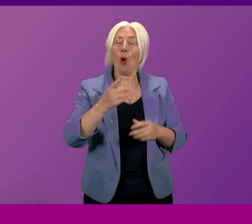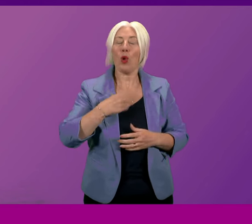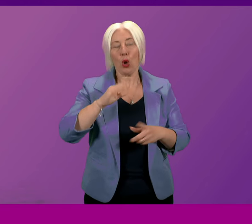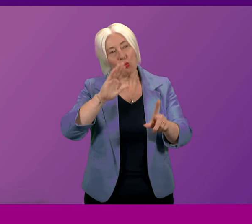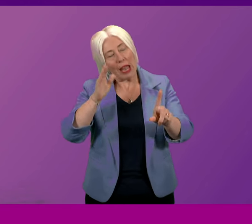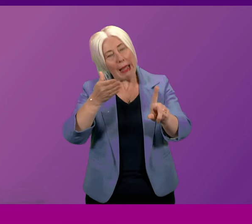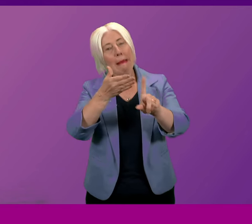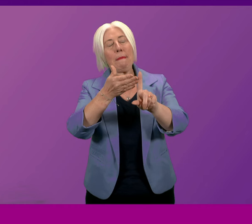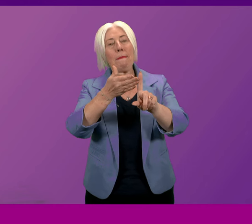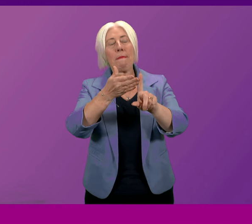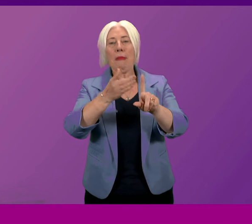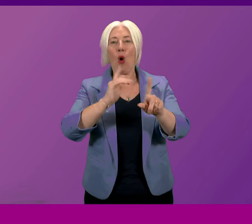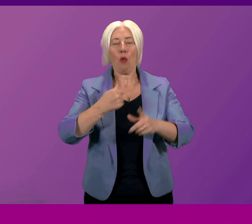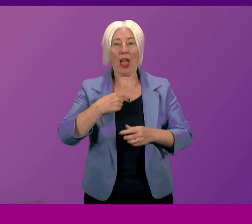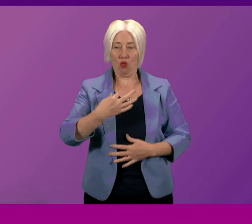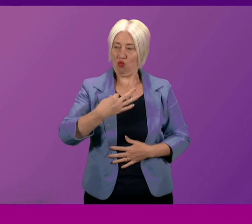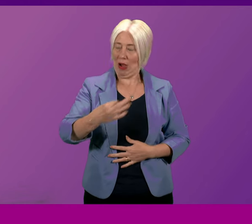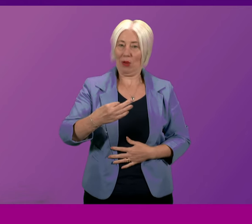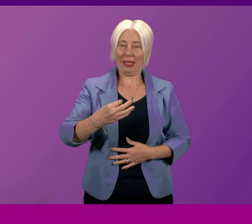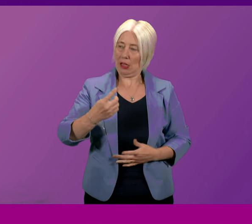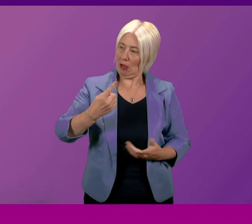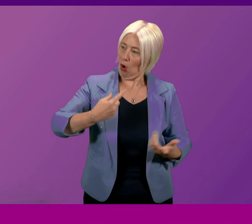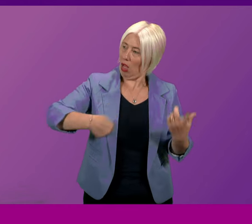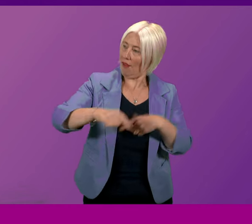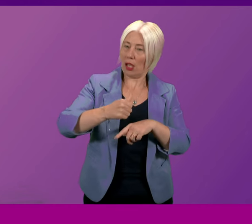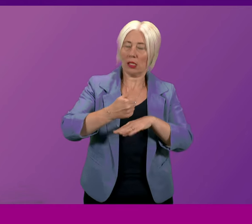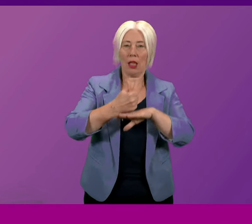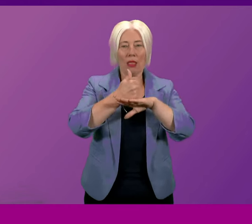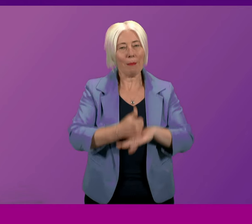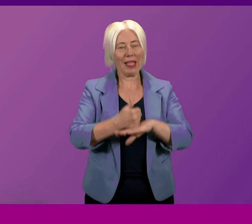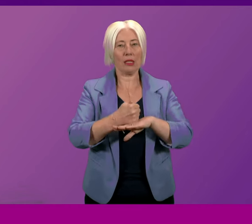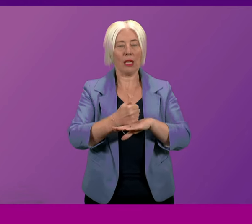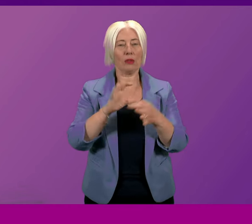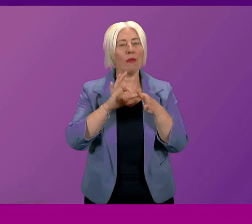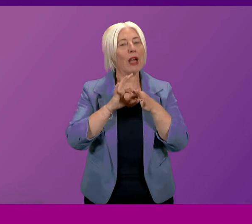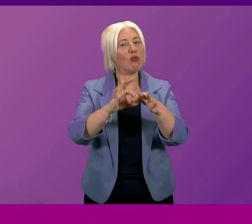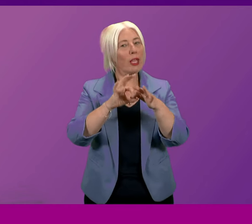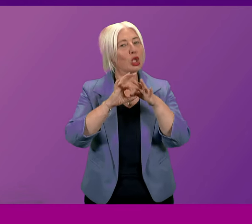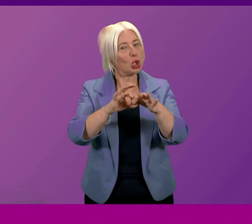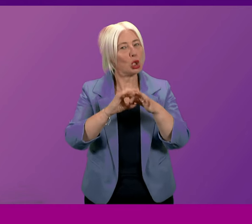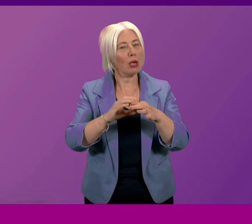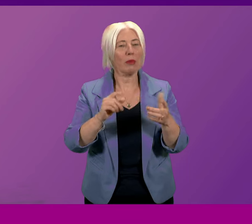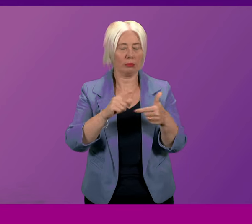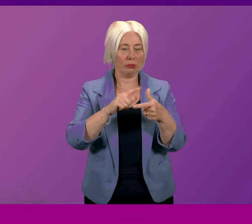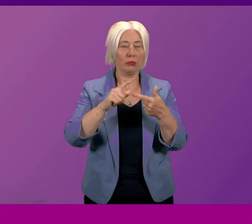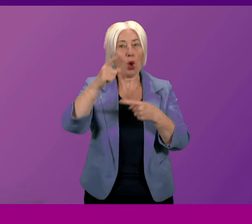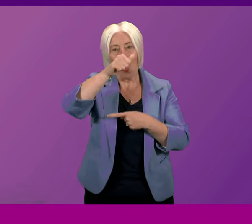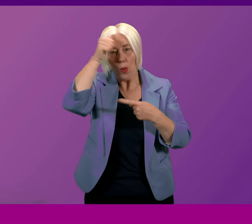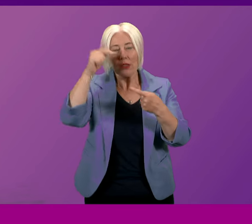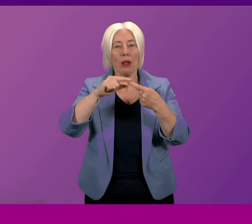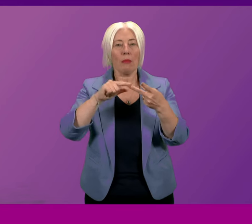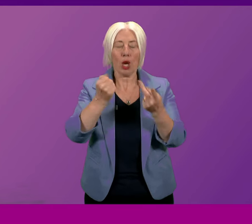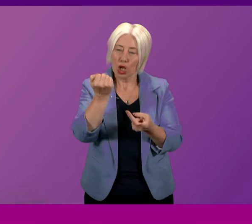and that represent the very foundations of the relationship we share: wisdom,